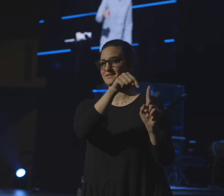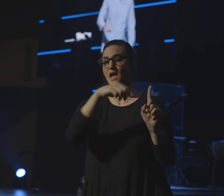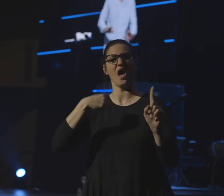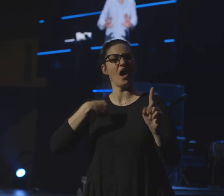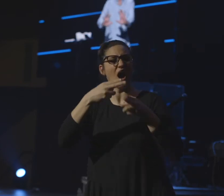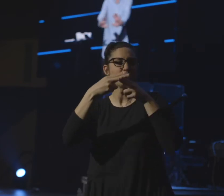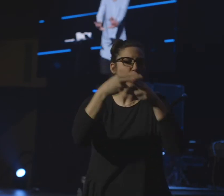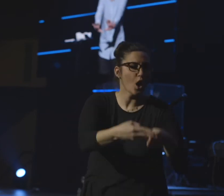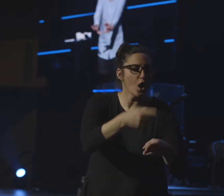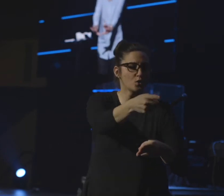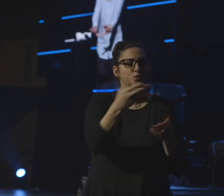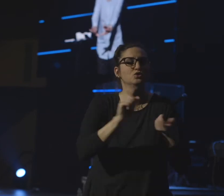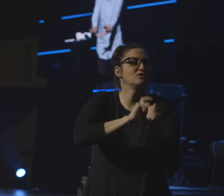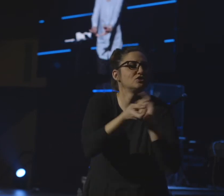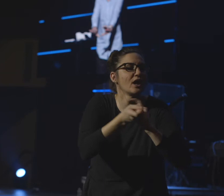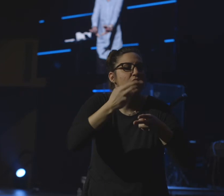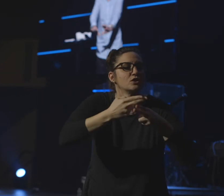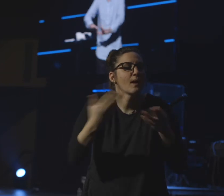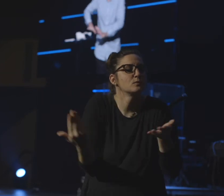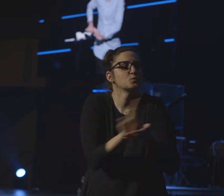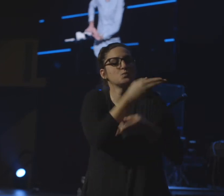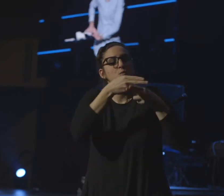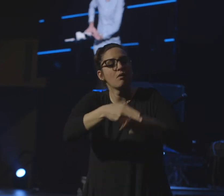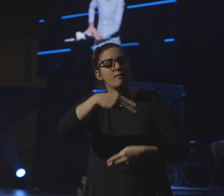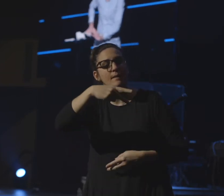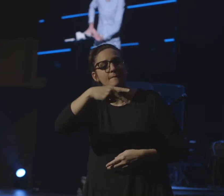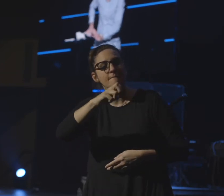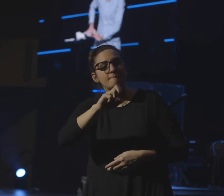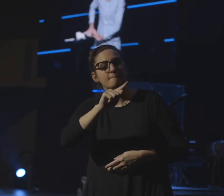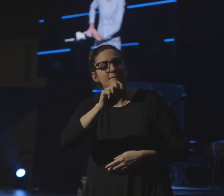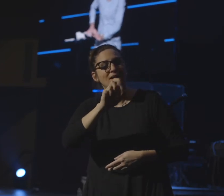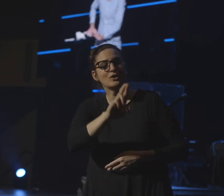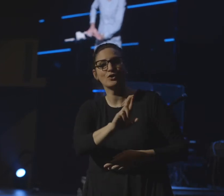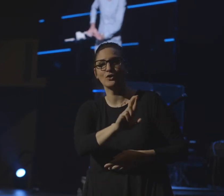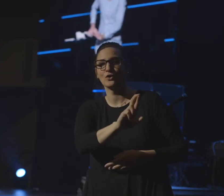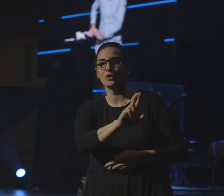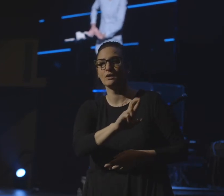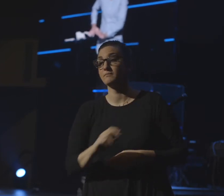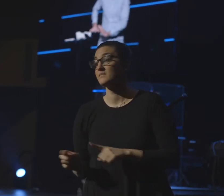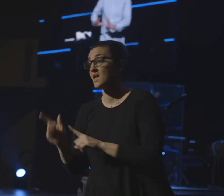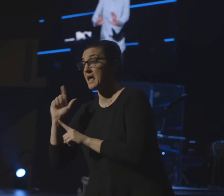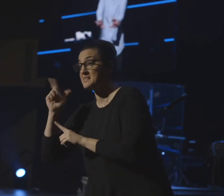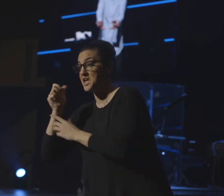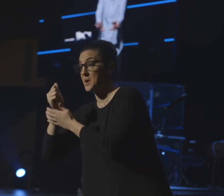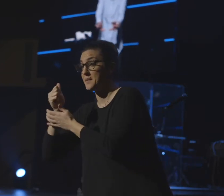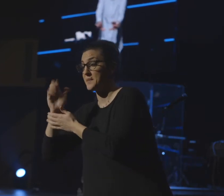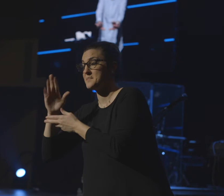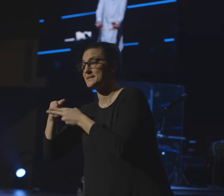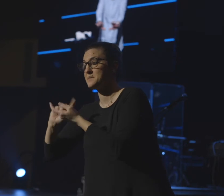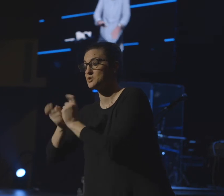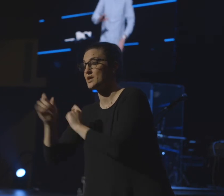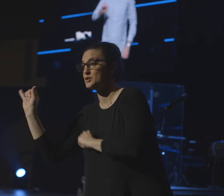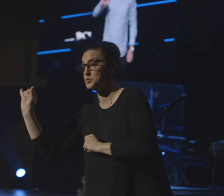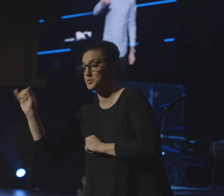Peter. I'm changing your name. That's what happens here in Genesis 17 to Abram and Sarah. I'm changing your